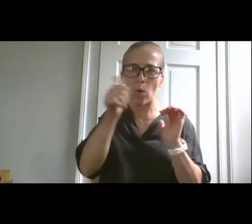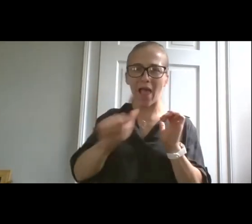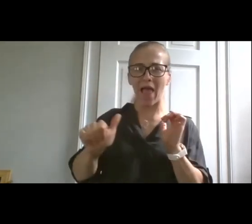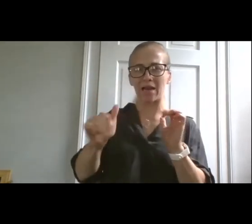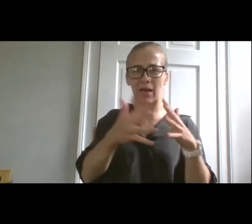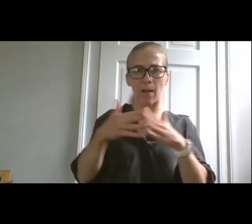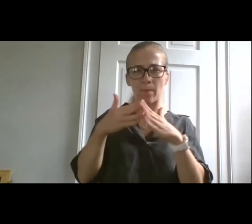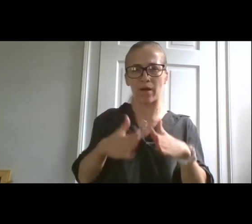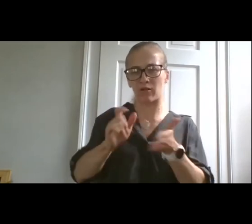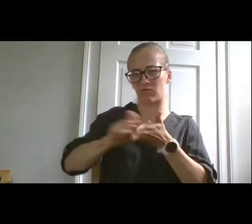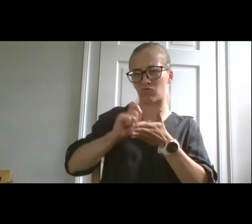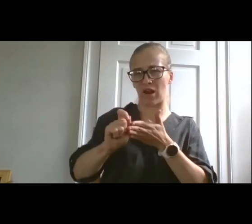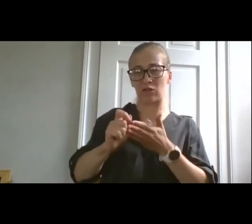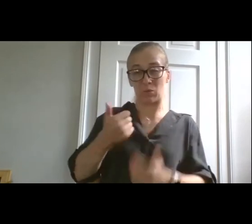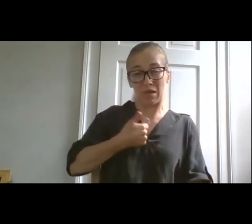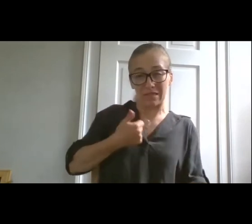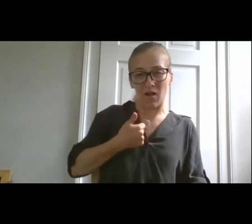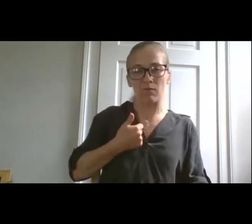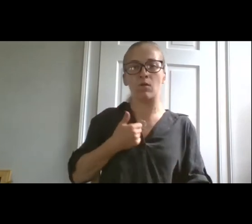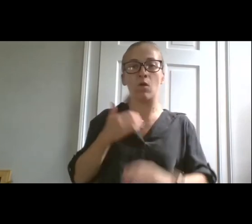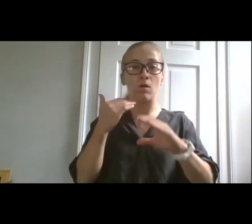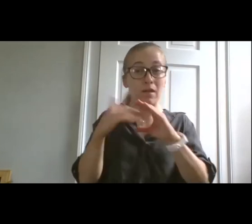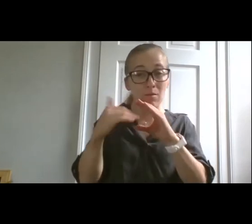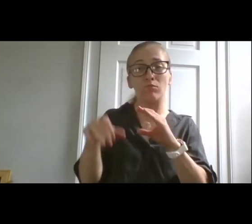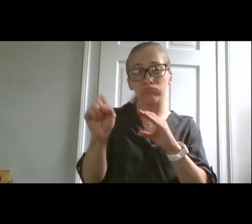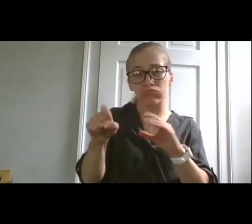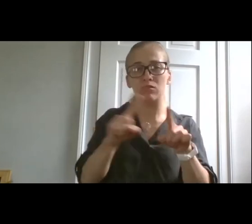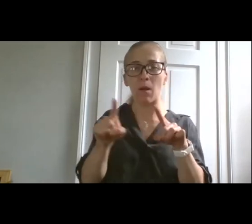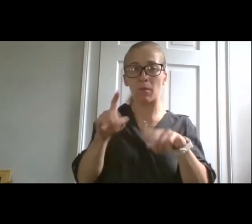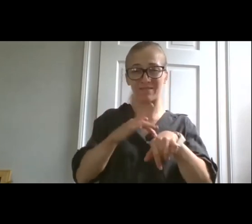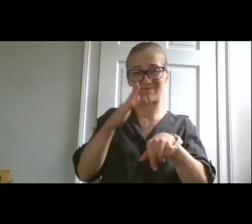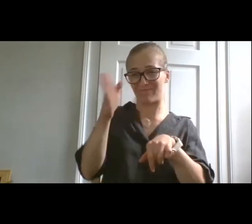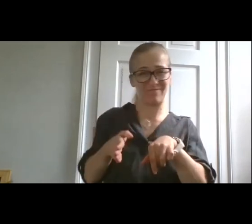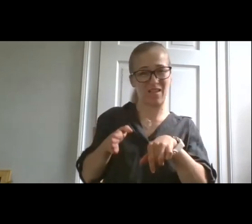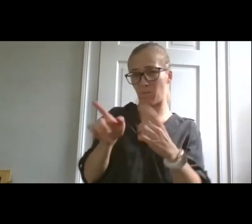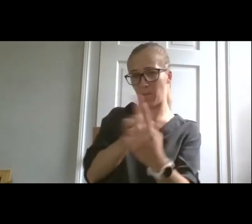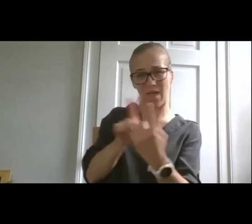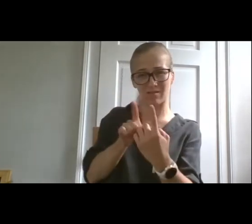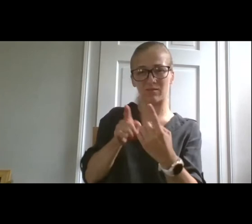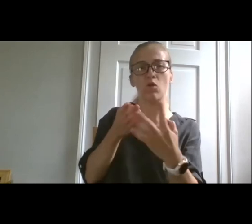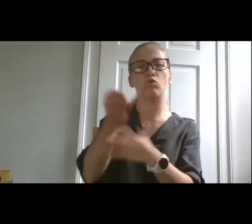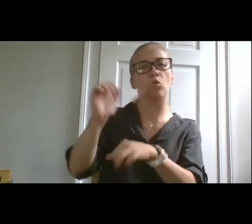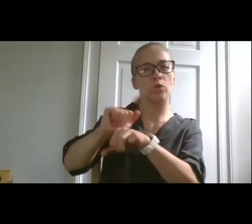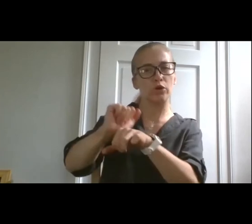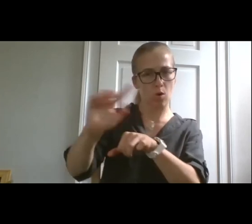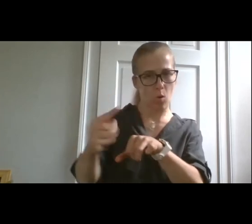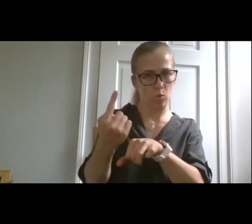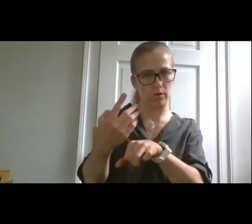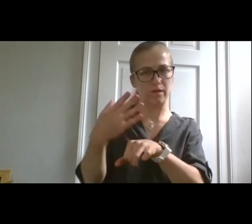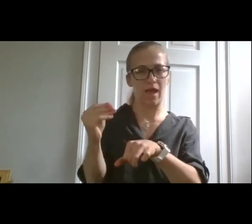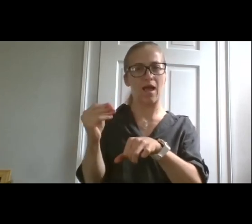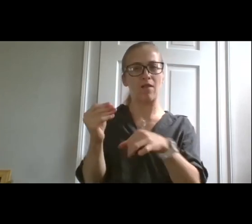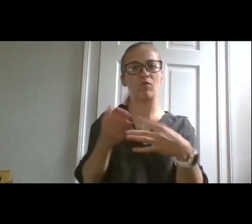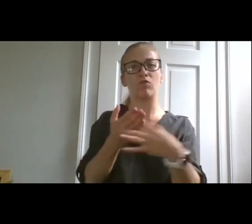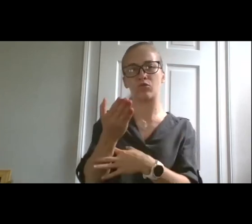writers personally. I knew a few of them through email, but I hadn't met anybody. I just knew them through their work and at best from their author